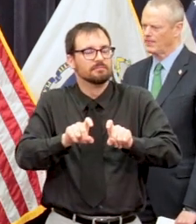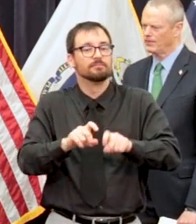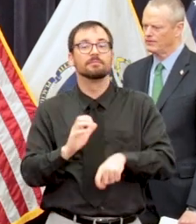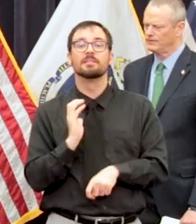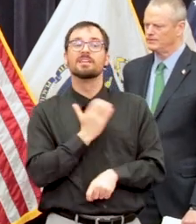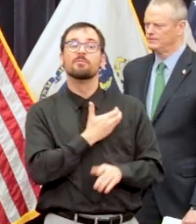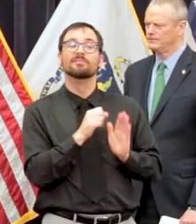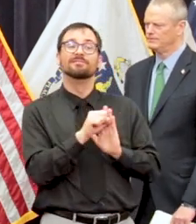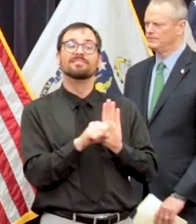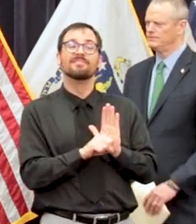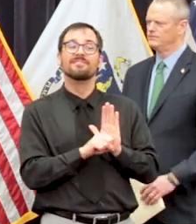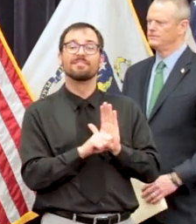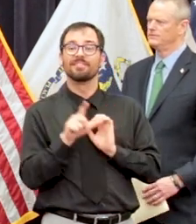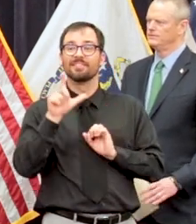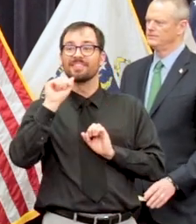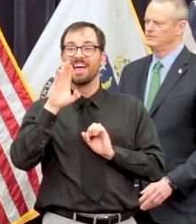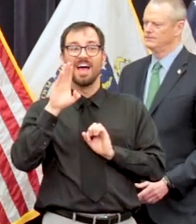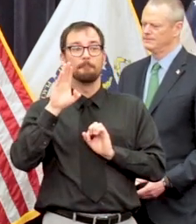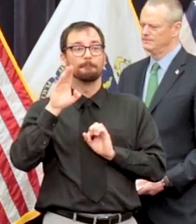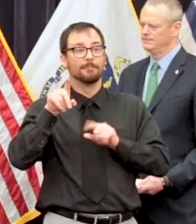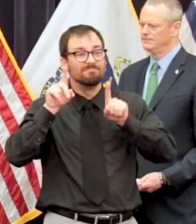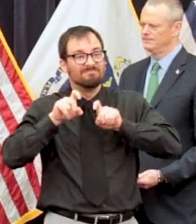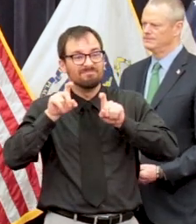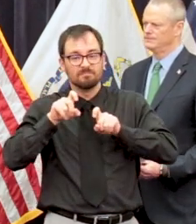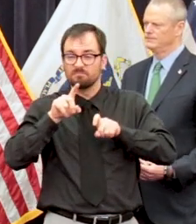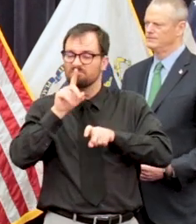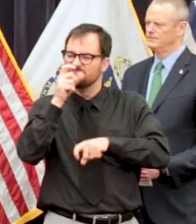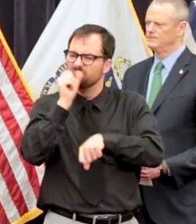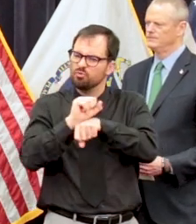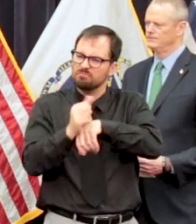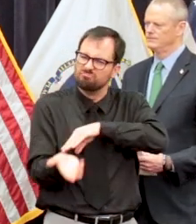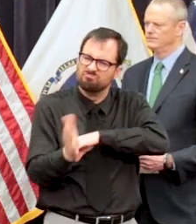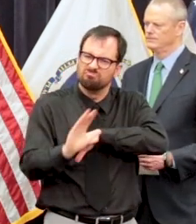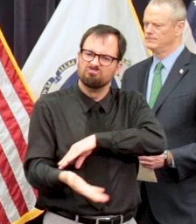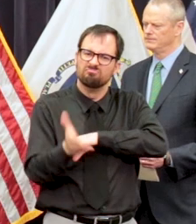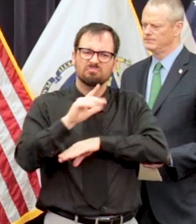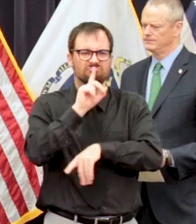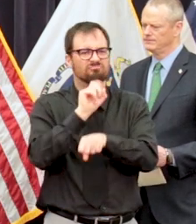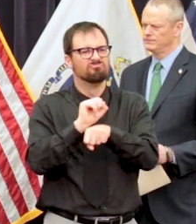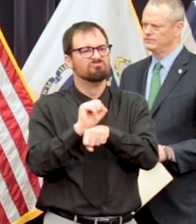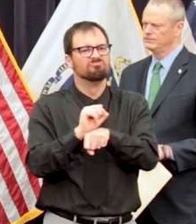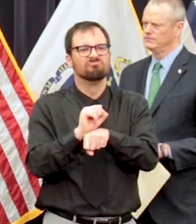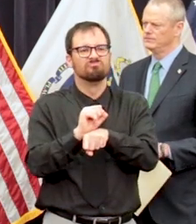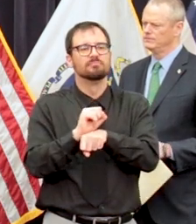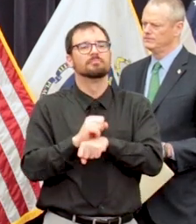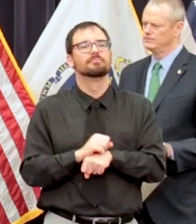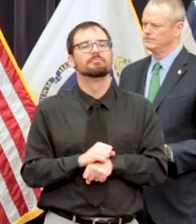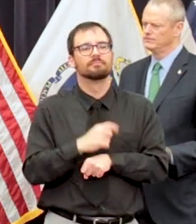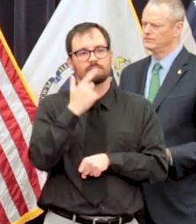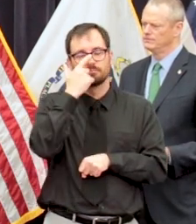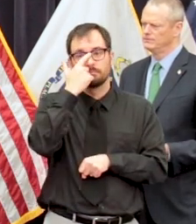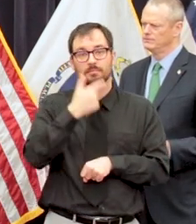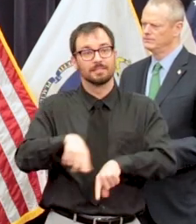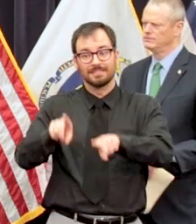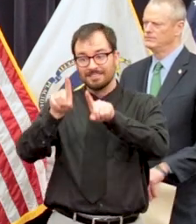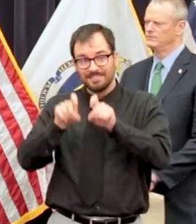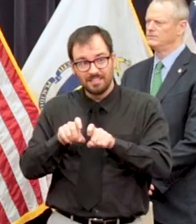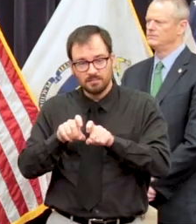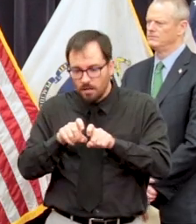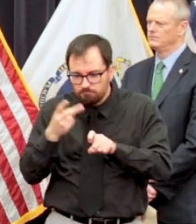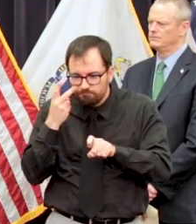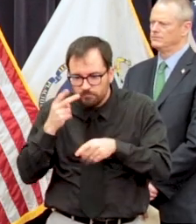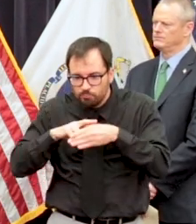around results in 24 to 48 hours, depending on test volume. And beginning sometime next week, we will